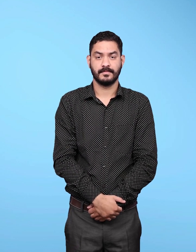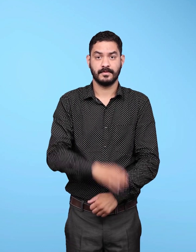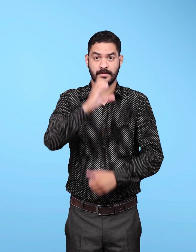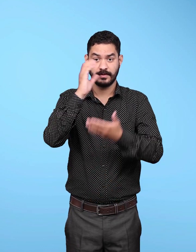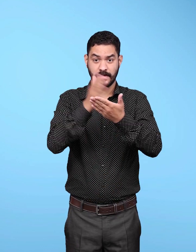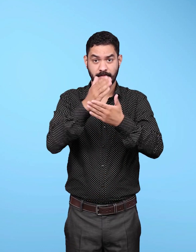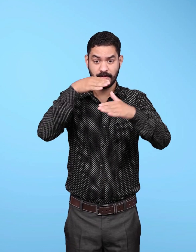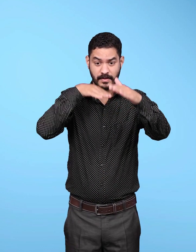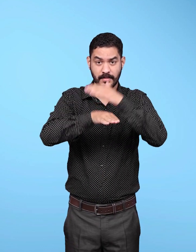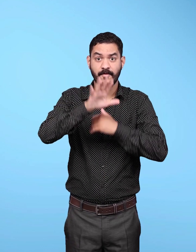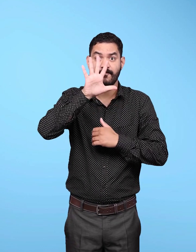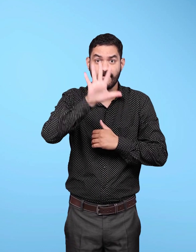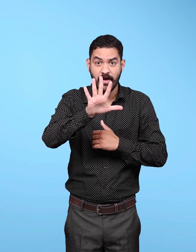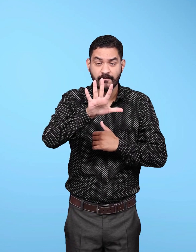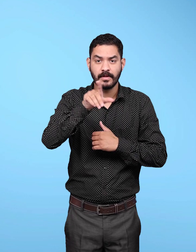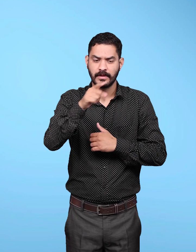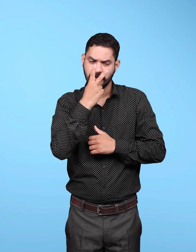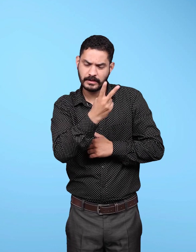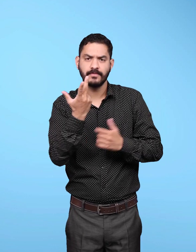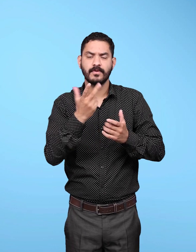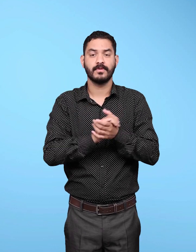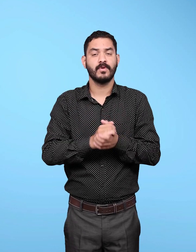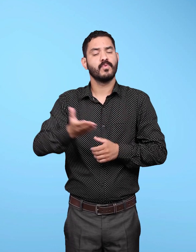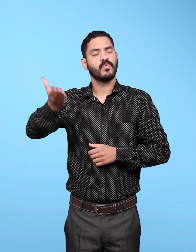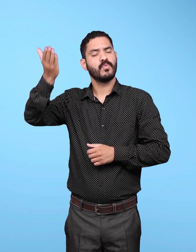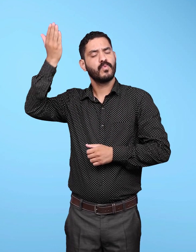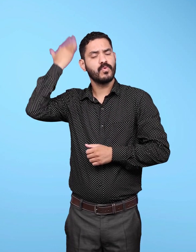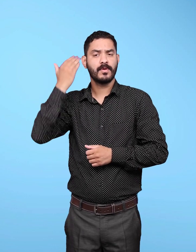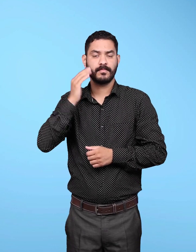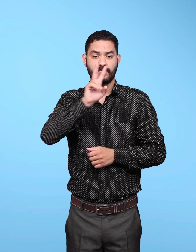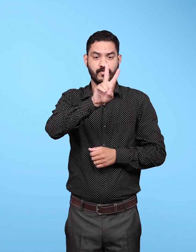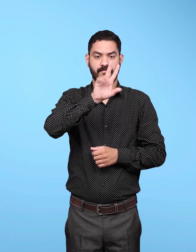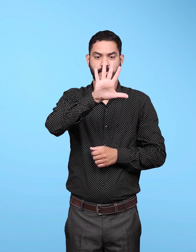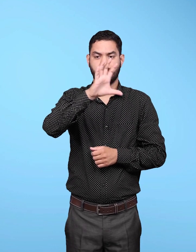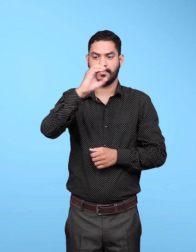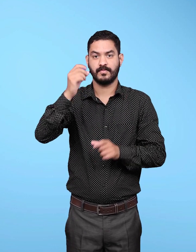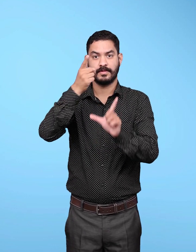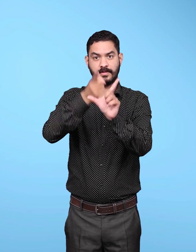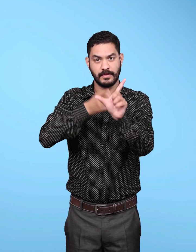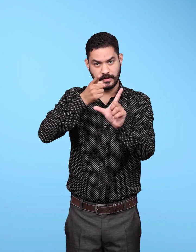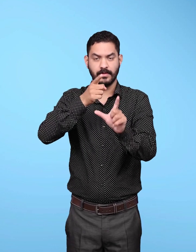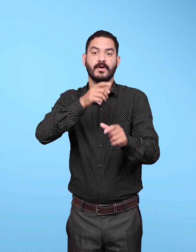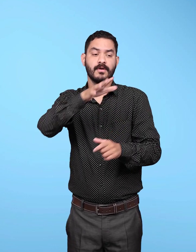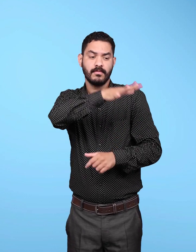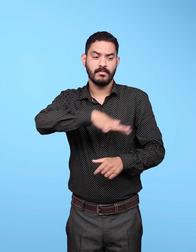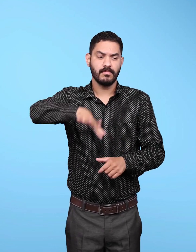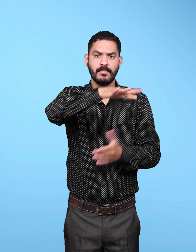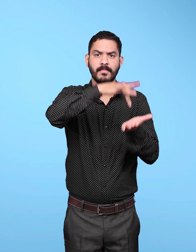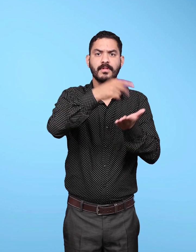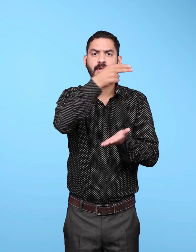Many of the cities that developed from about 2,500 years ago were capitals of the Mahajanpads that